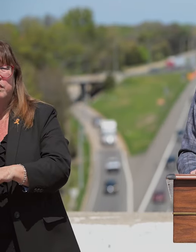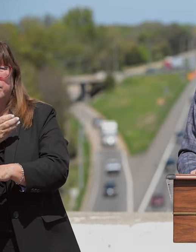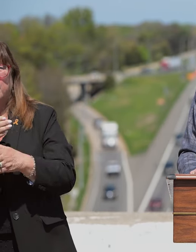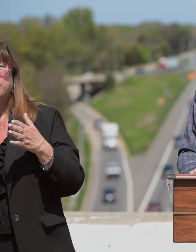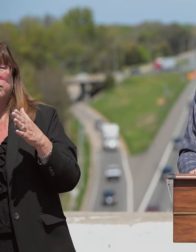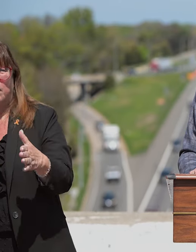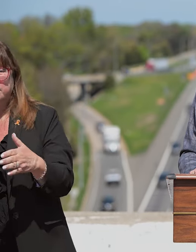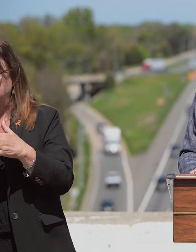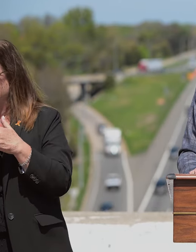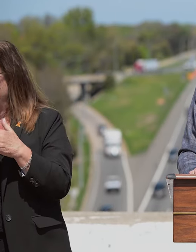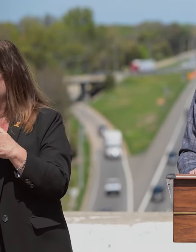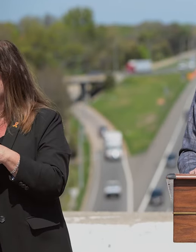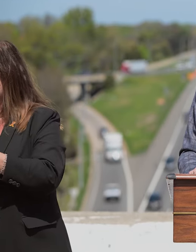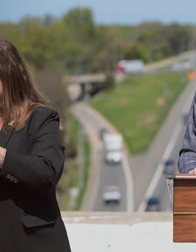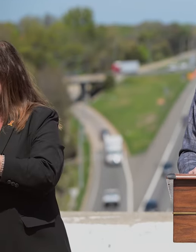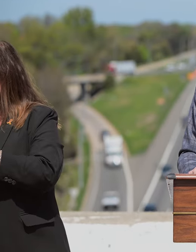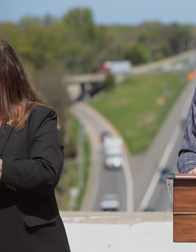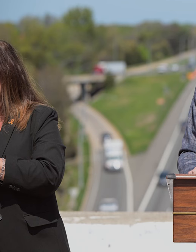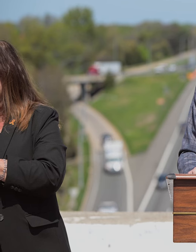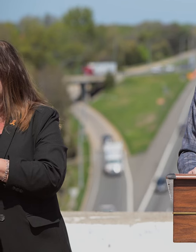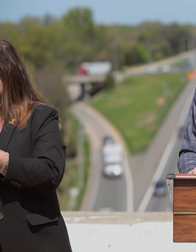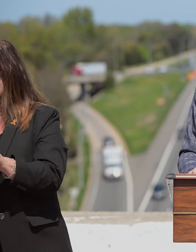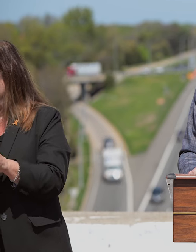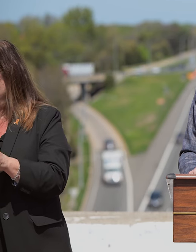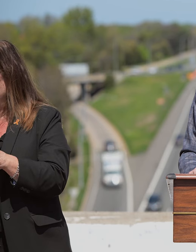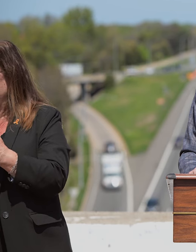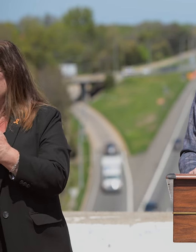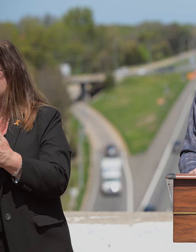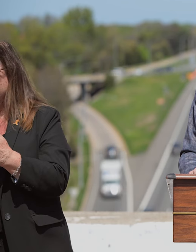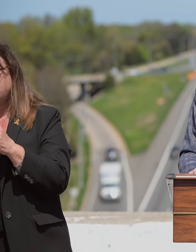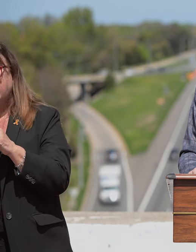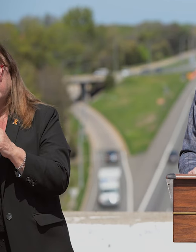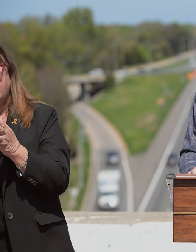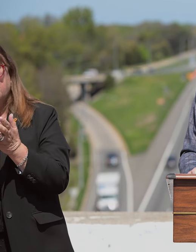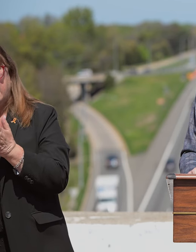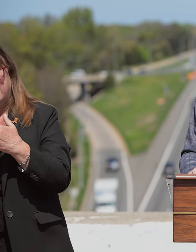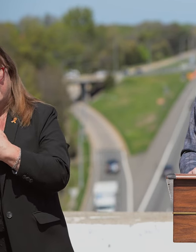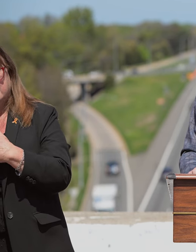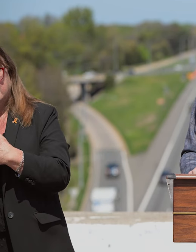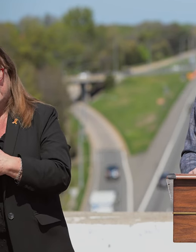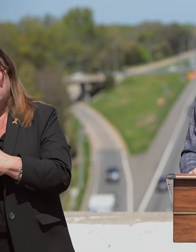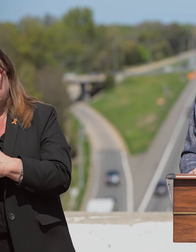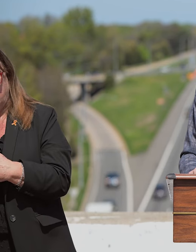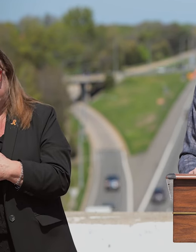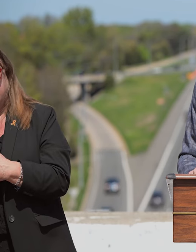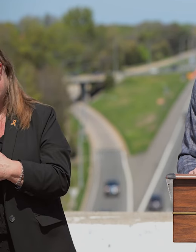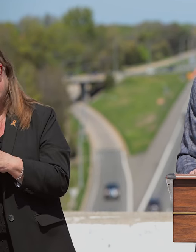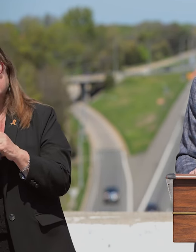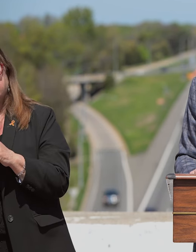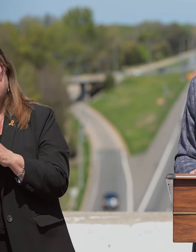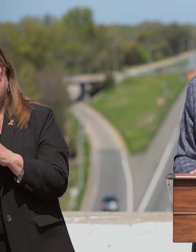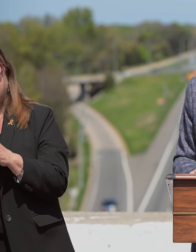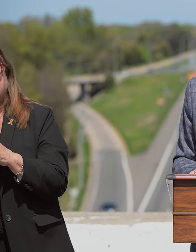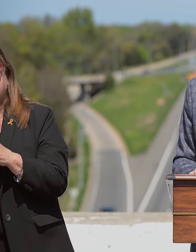closing, National Work Zone Safety Awareness Week is not just about recognizing the hazards present in work zones. It's also about